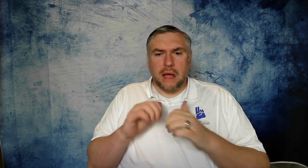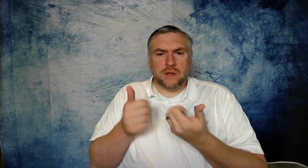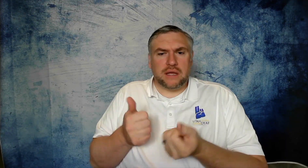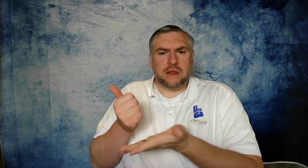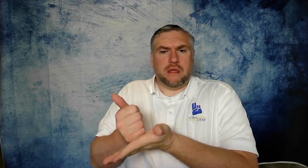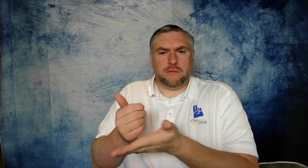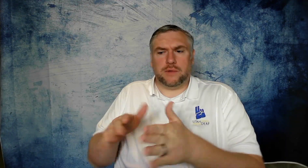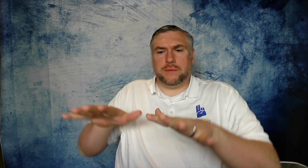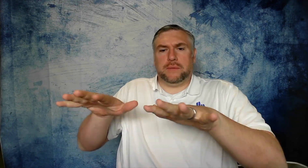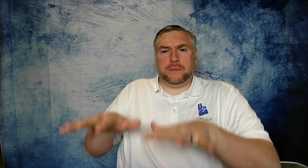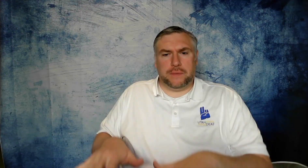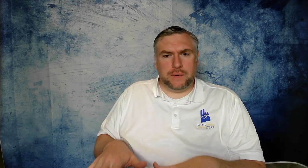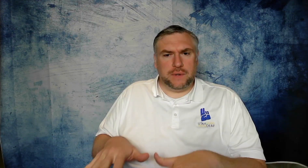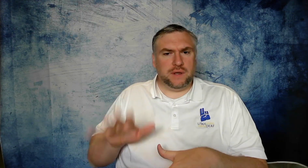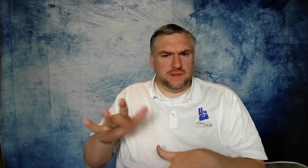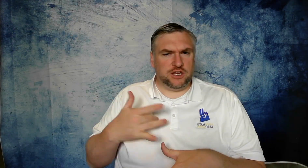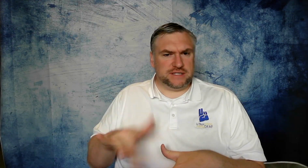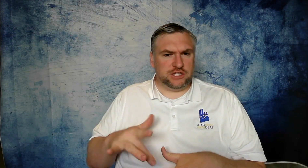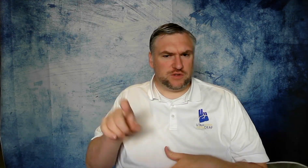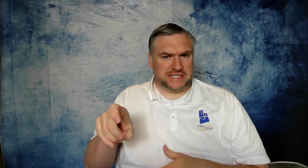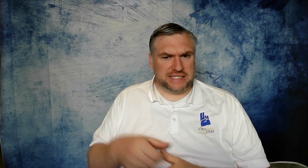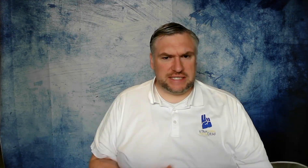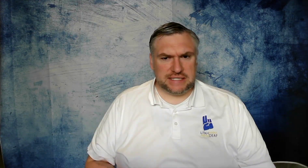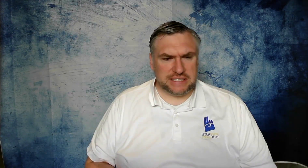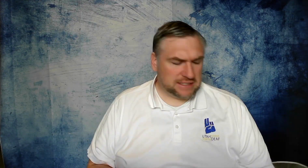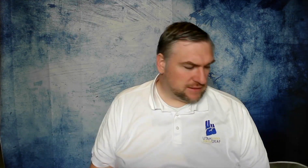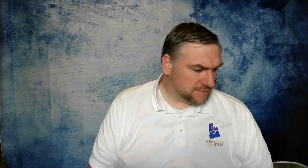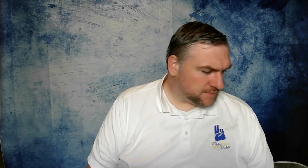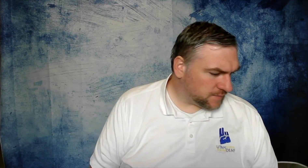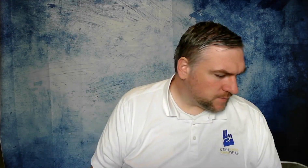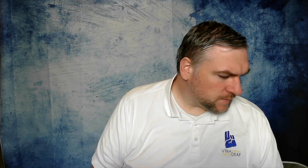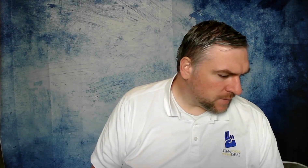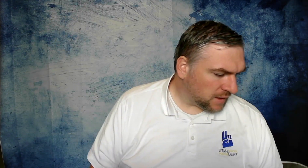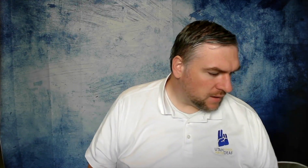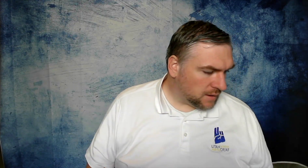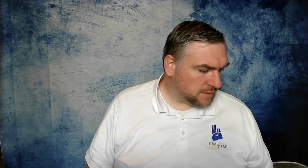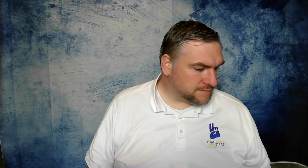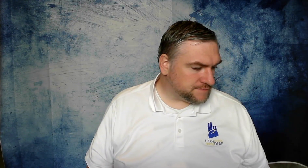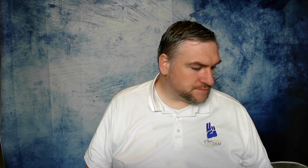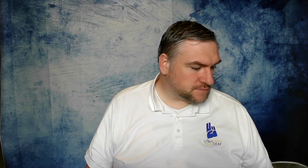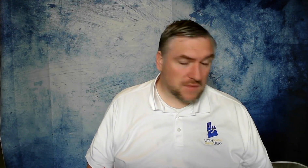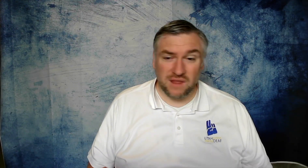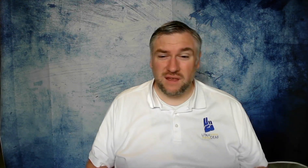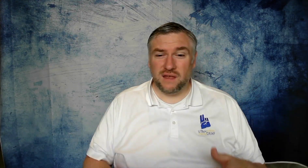room, how can I help calm or minimize those sensory needs?